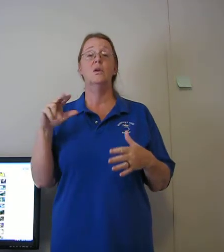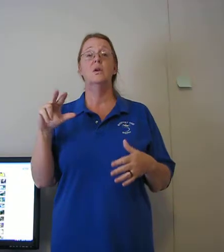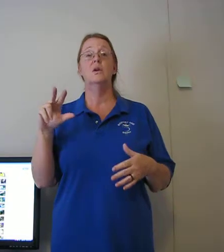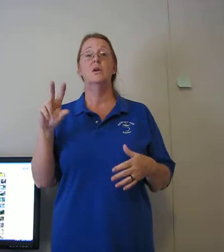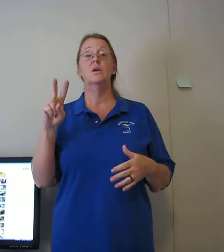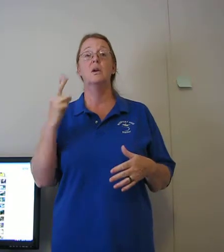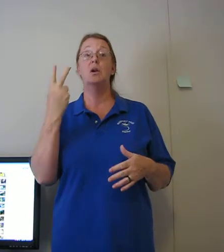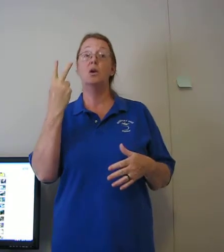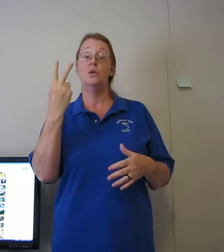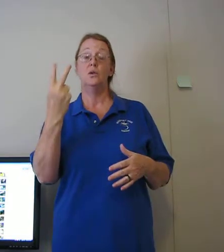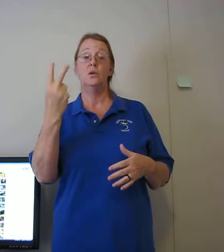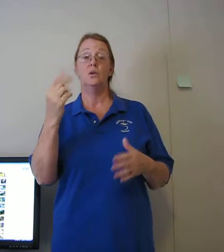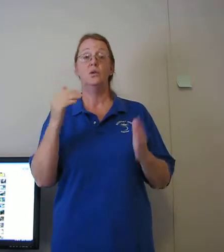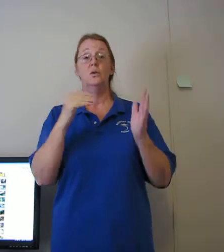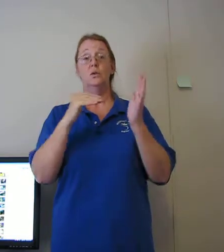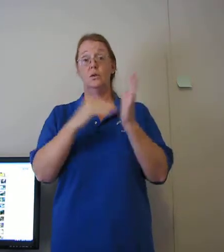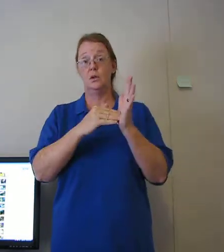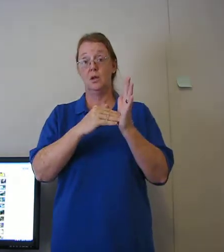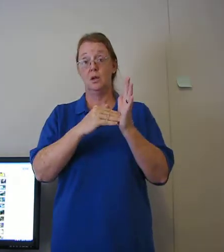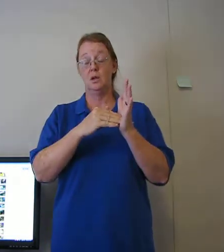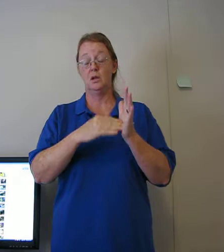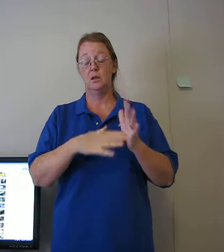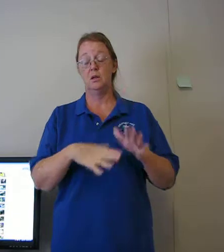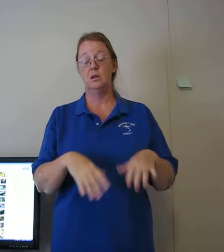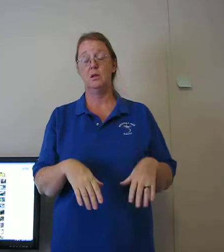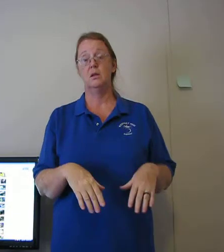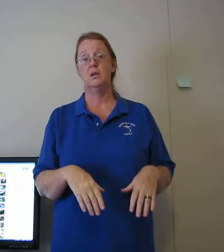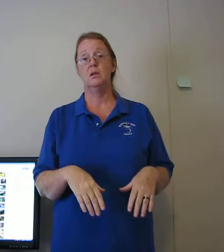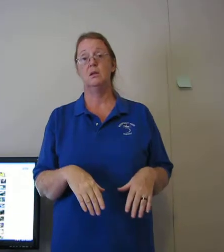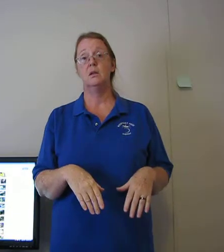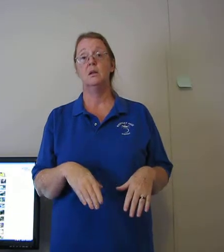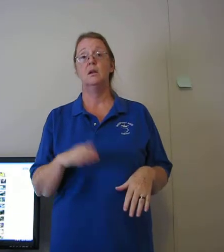The fish farmer gives the mating process a hand.